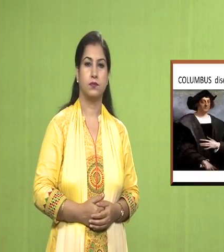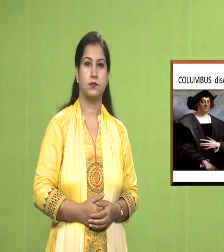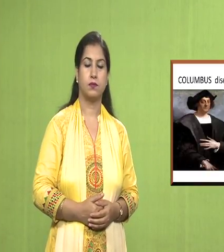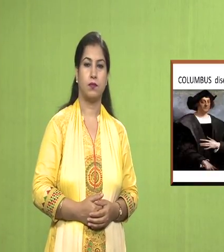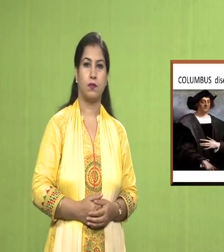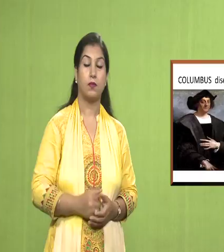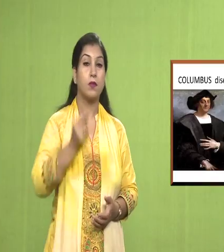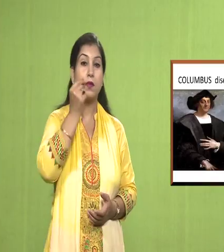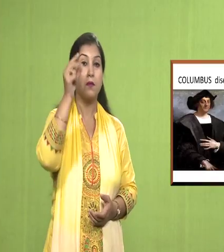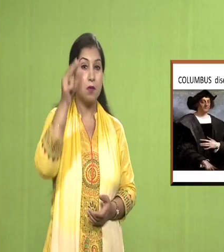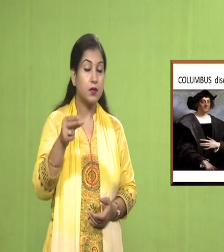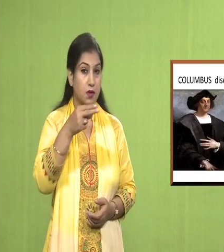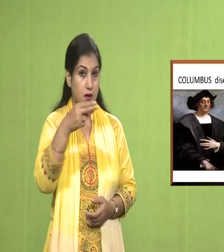Christopher Columbus.